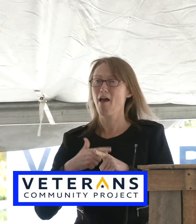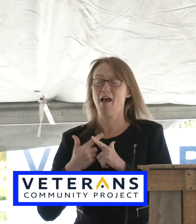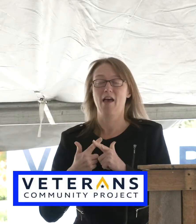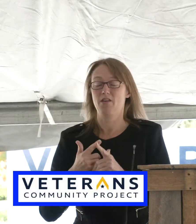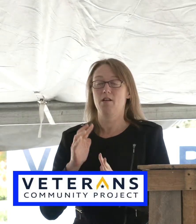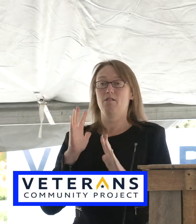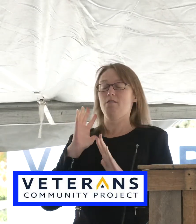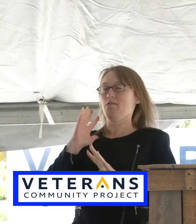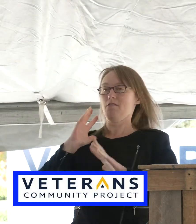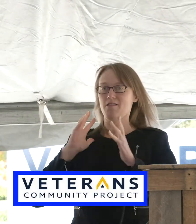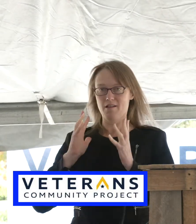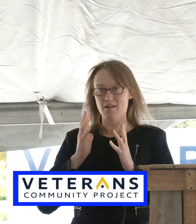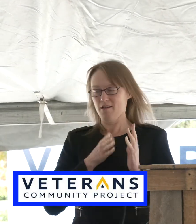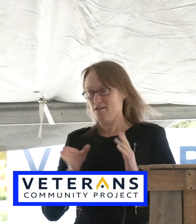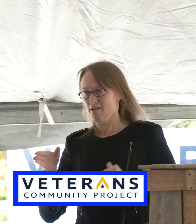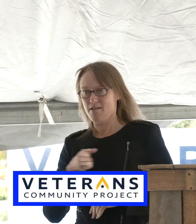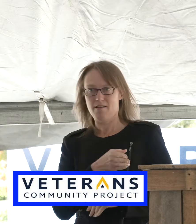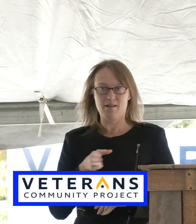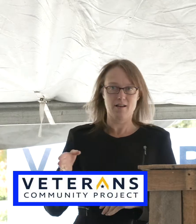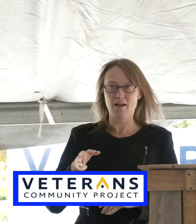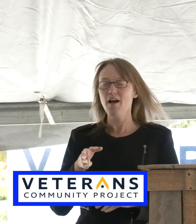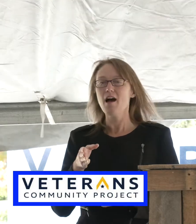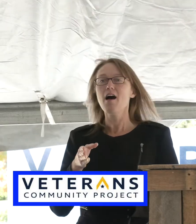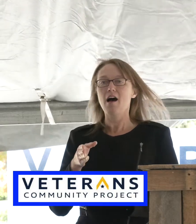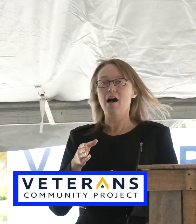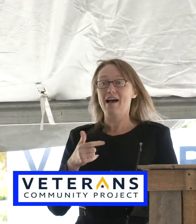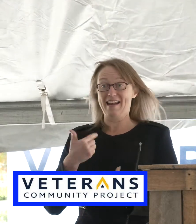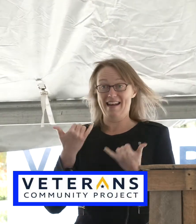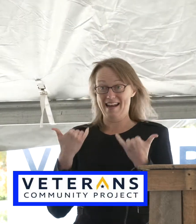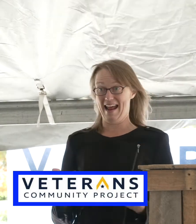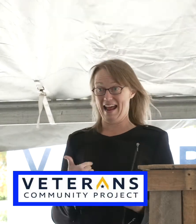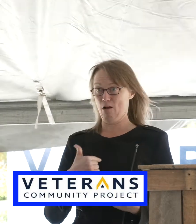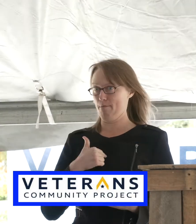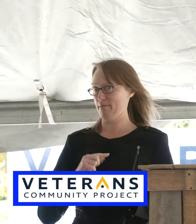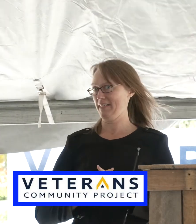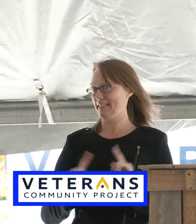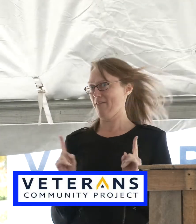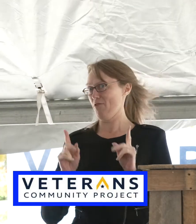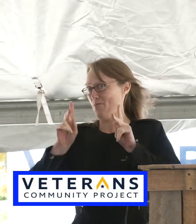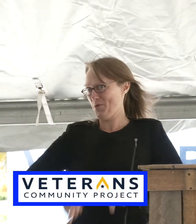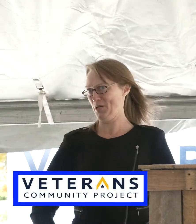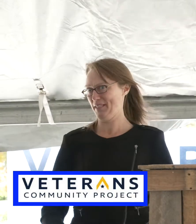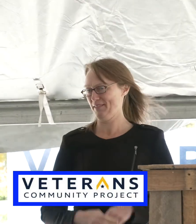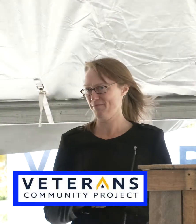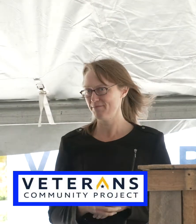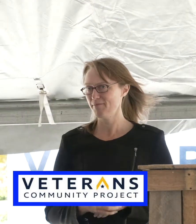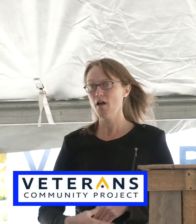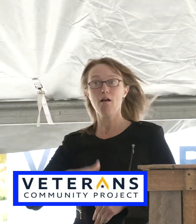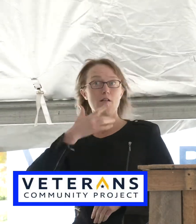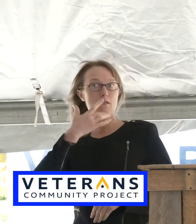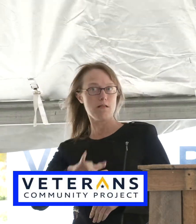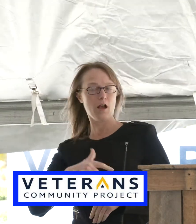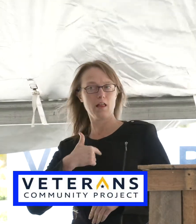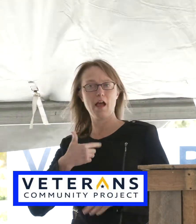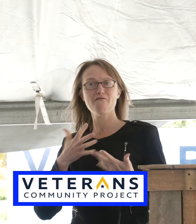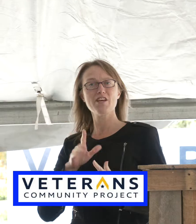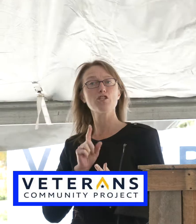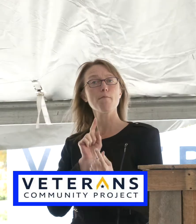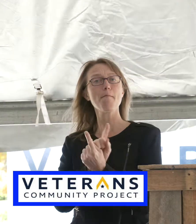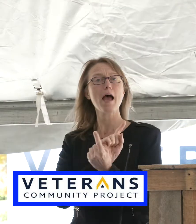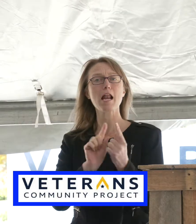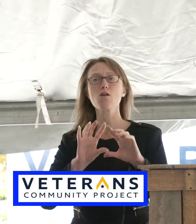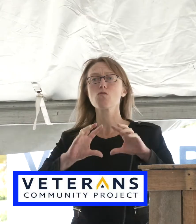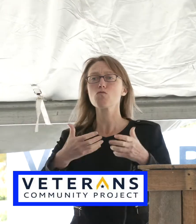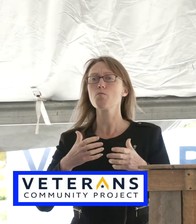step left, a step right, I'm a very different person. Luckily for me, by that time, I had met a group of combat vets